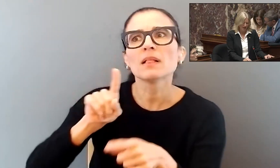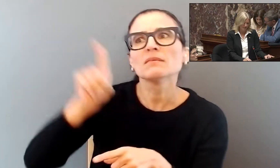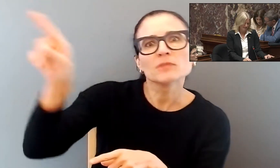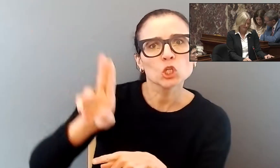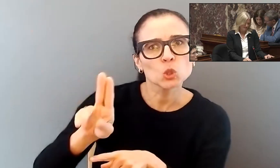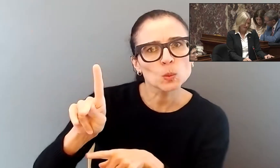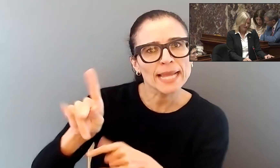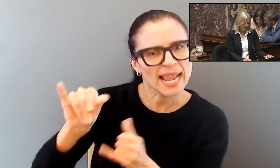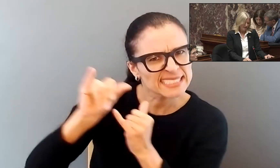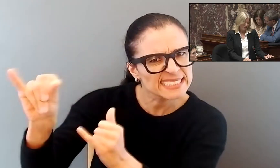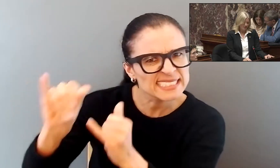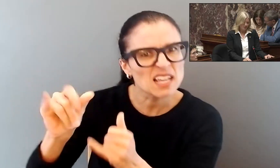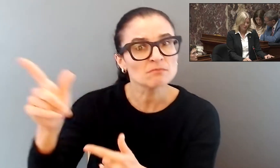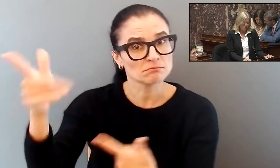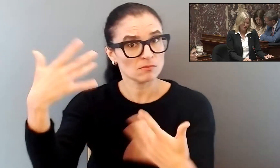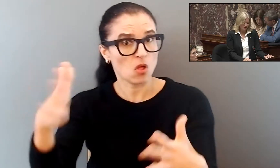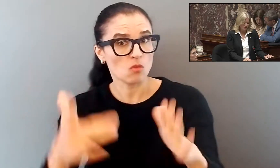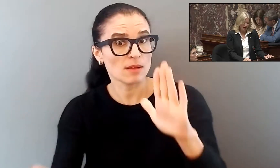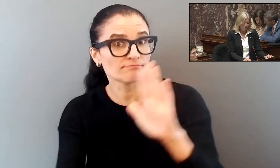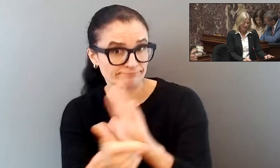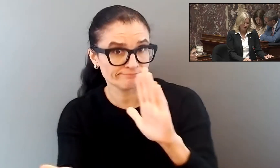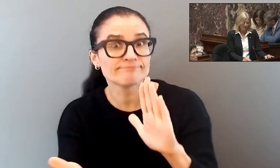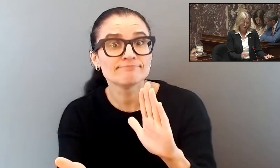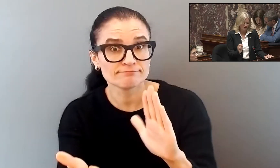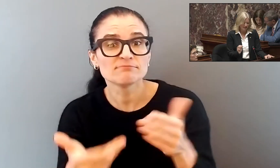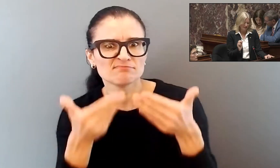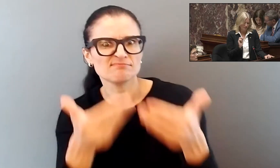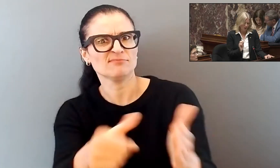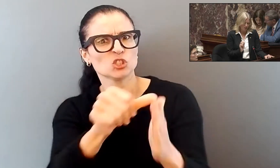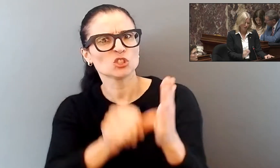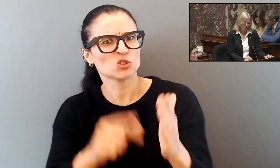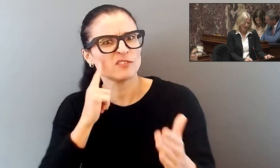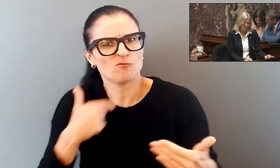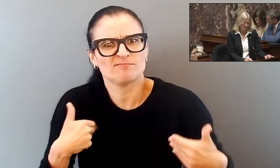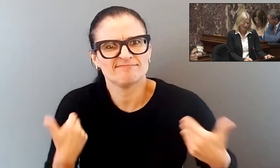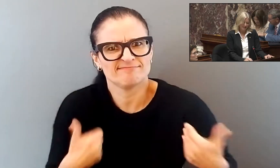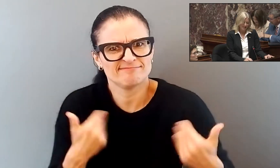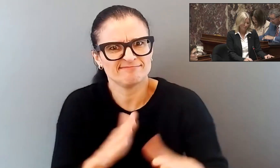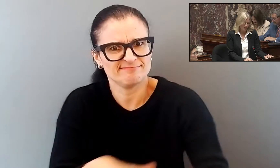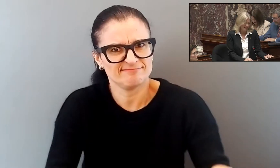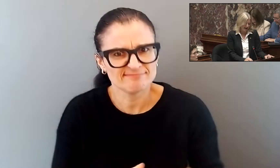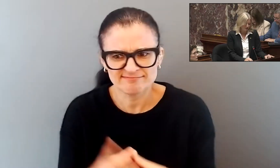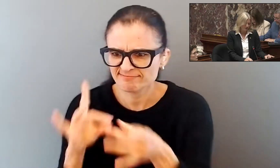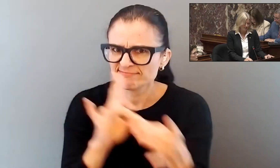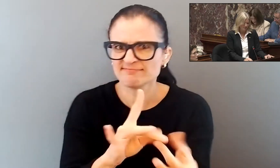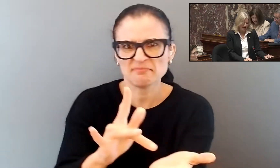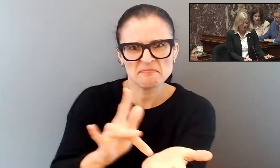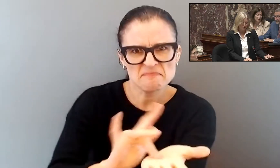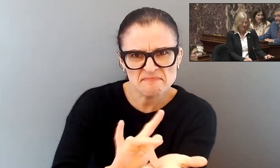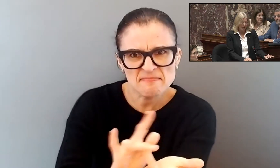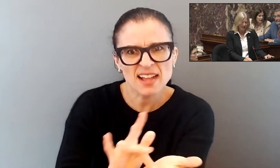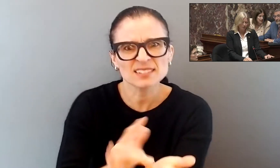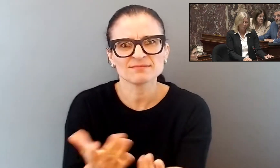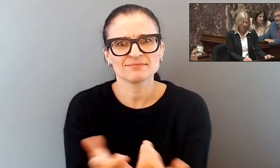procedures for minors. In our schools, it will stop them using the wrong pronouns, keep boys out of girls' bathrooms, and remove